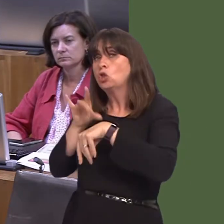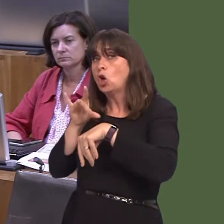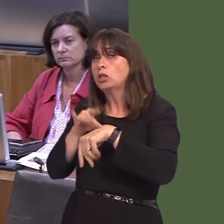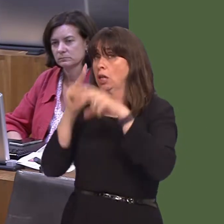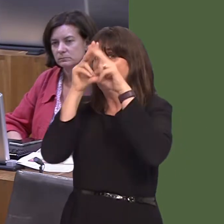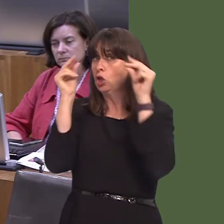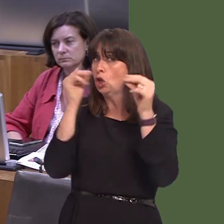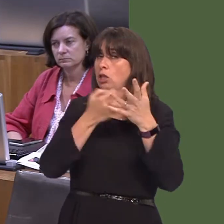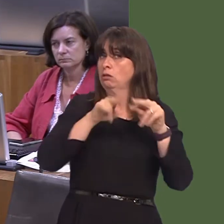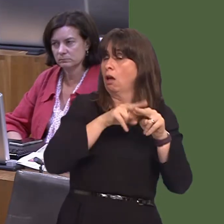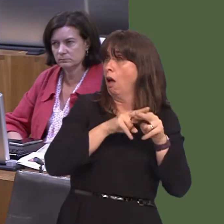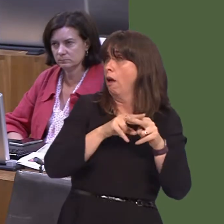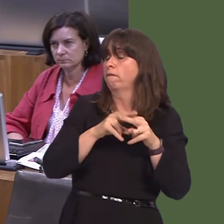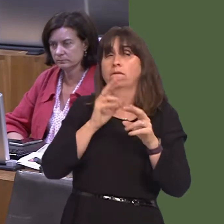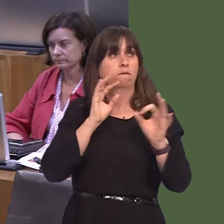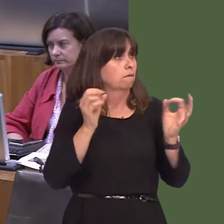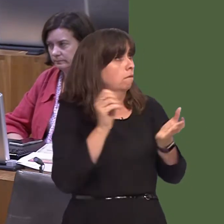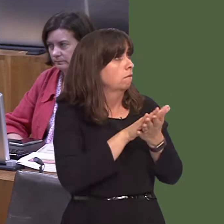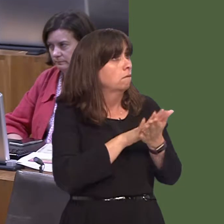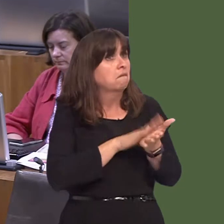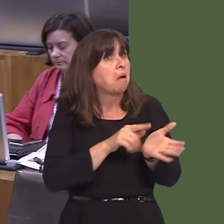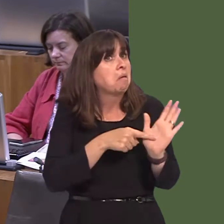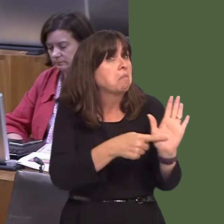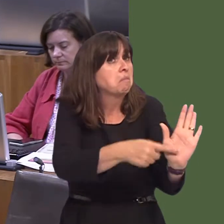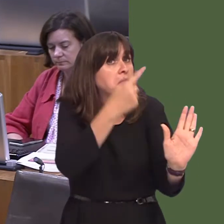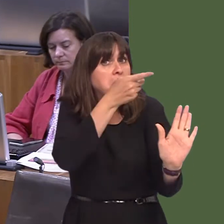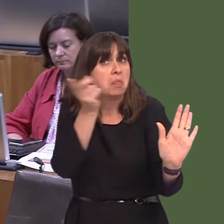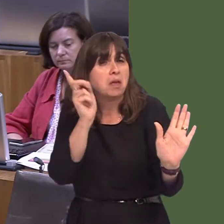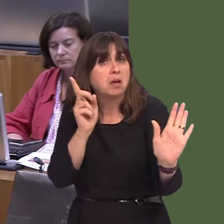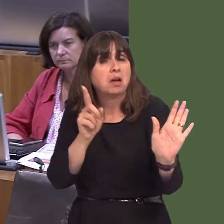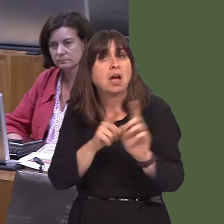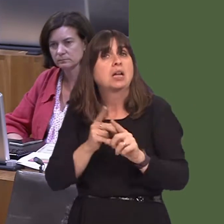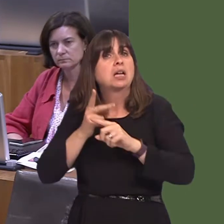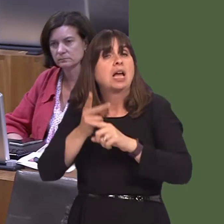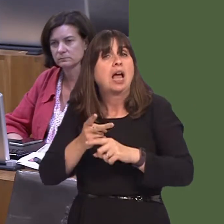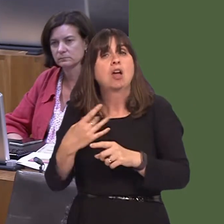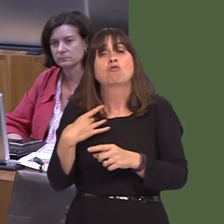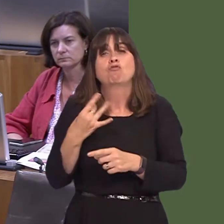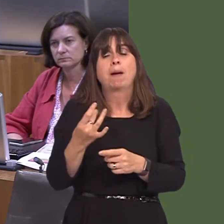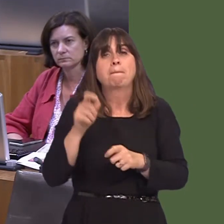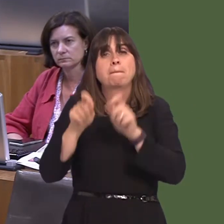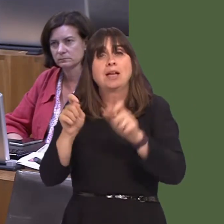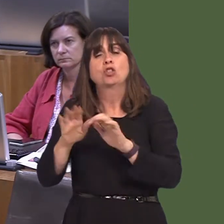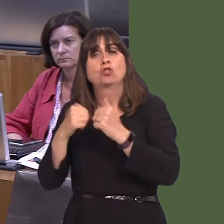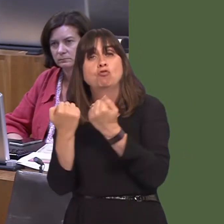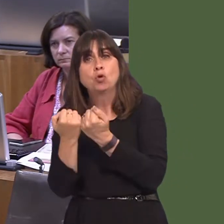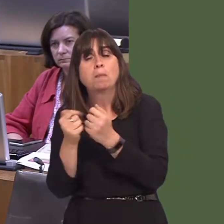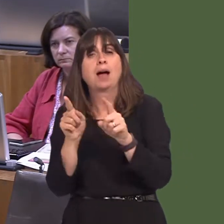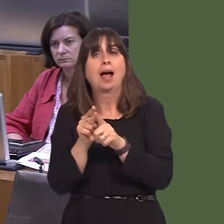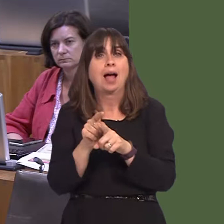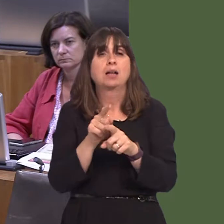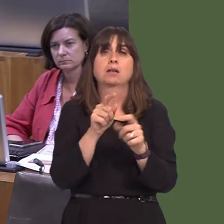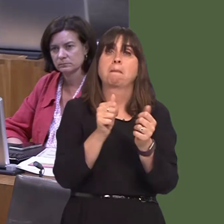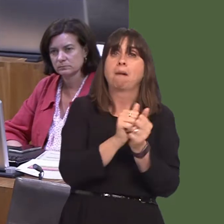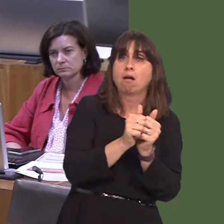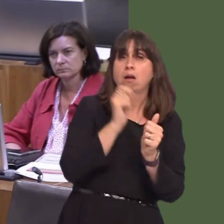and staff and people who provide care, representatives of patient groups and their partners as well.